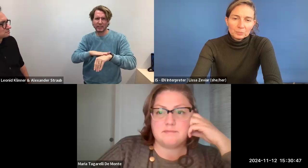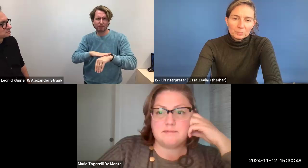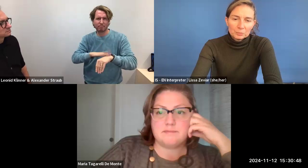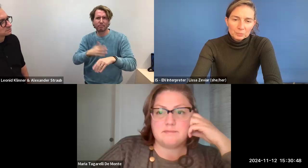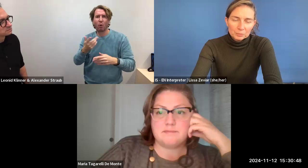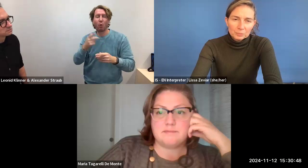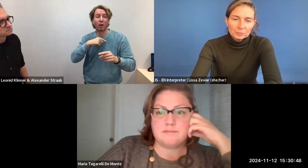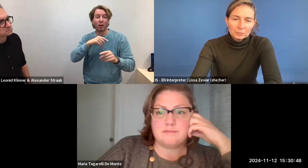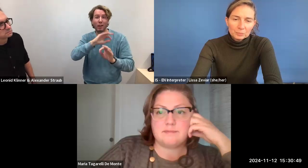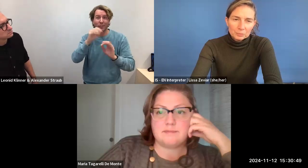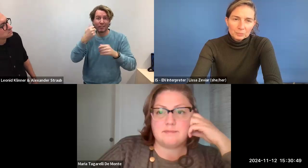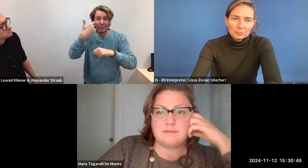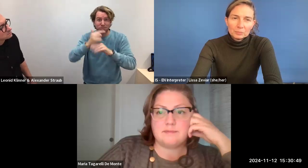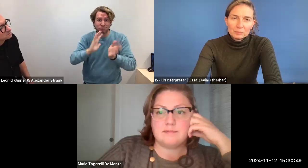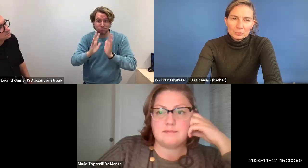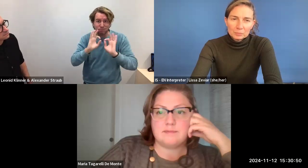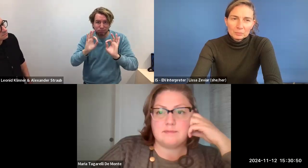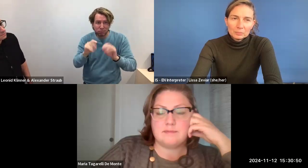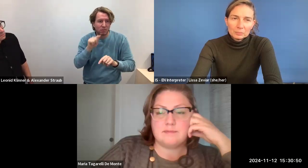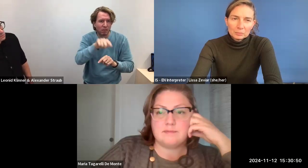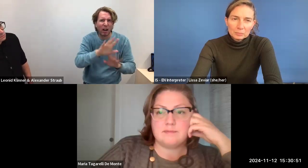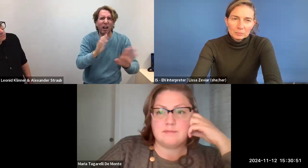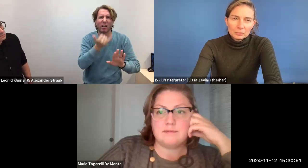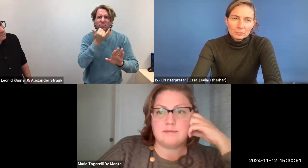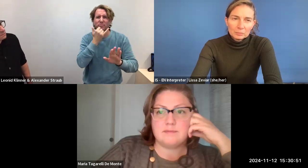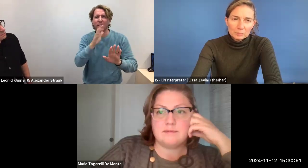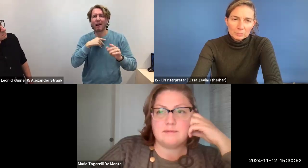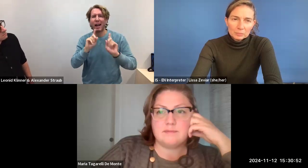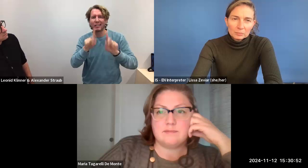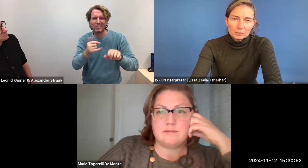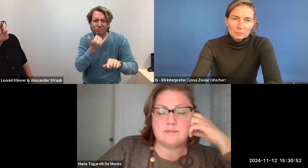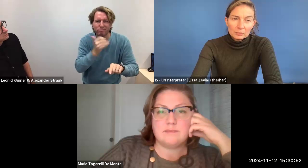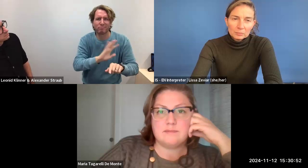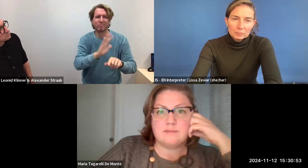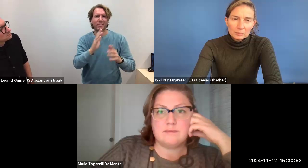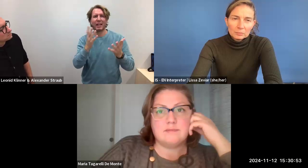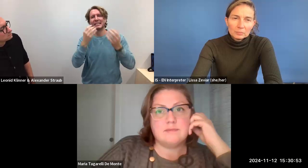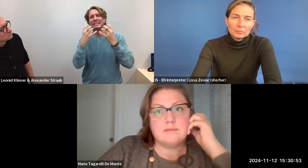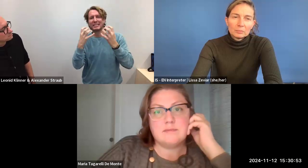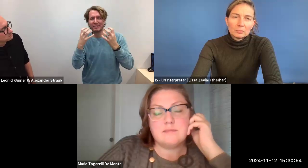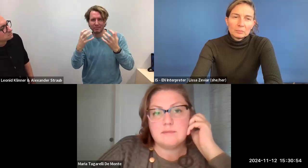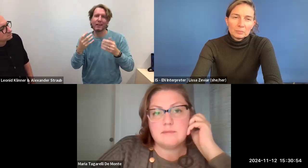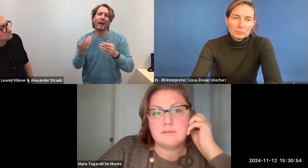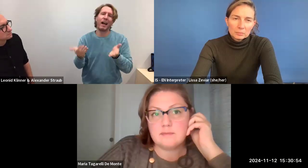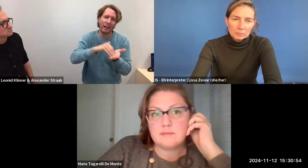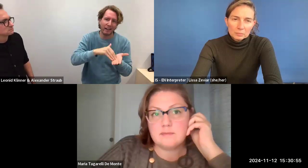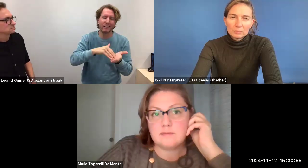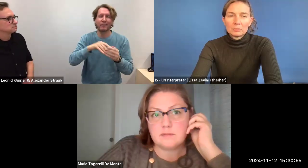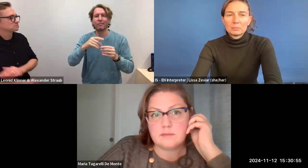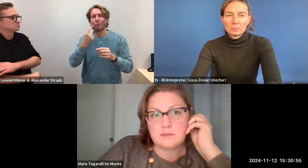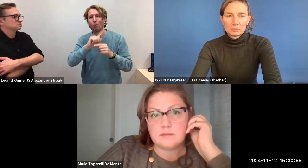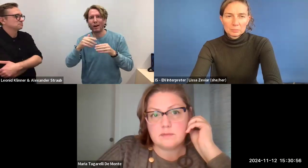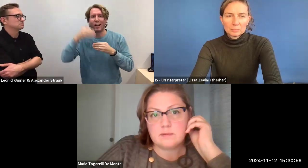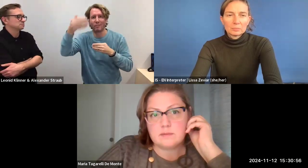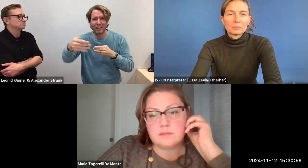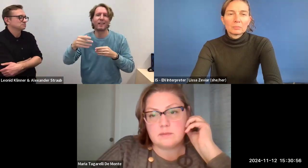time, we can do a quick video, but it is time intensive. And when you have to go back and